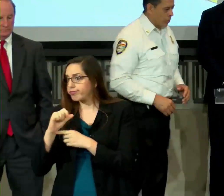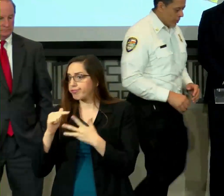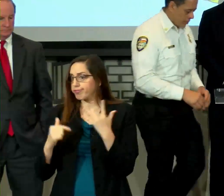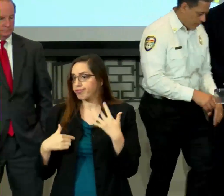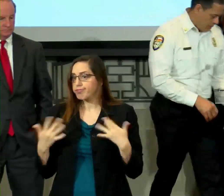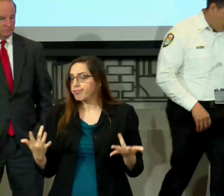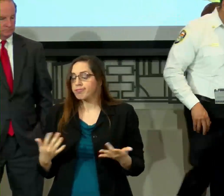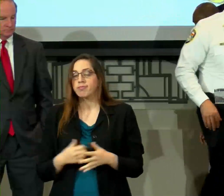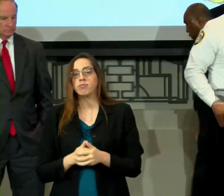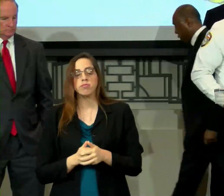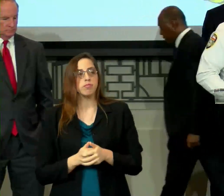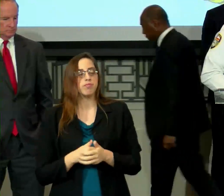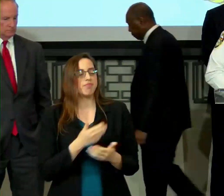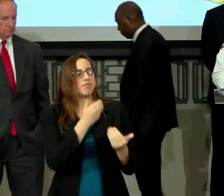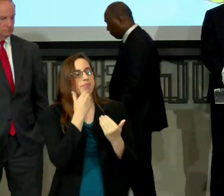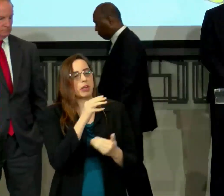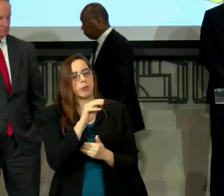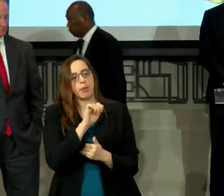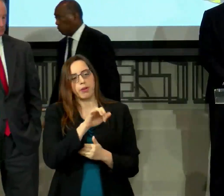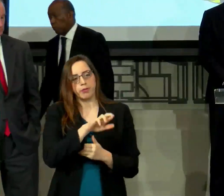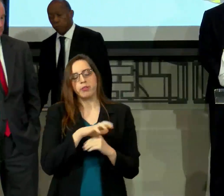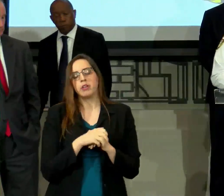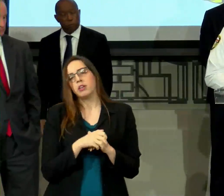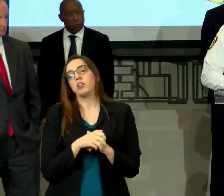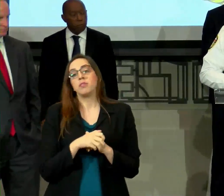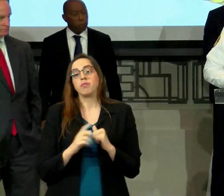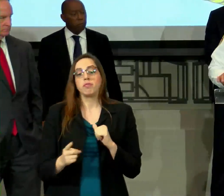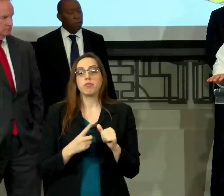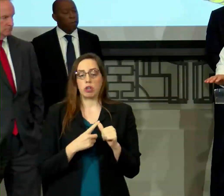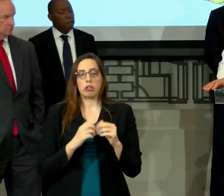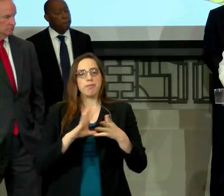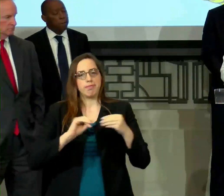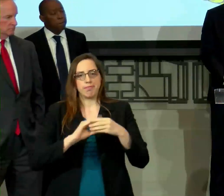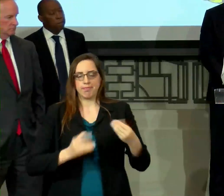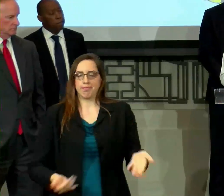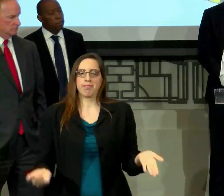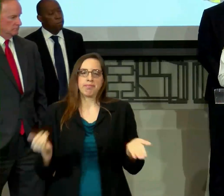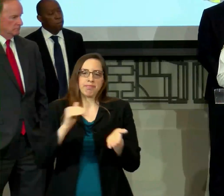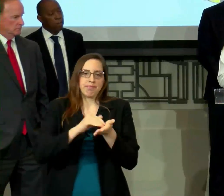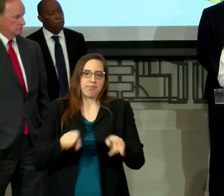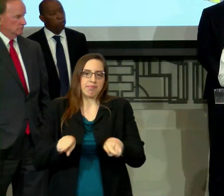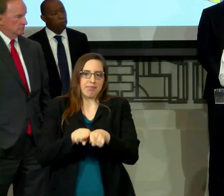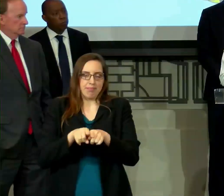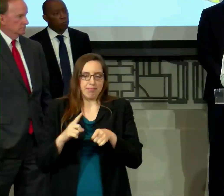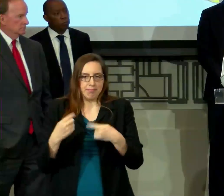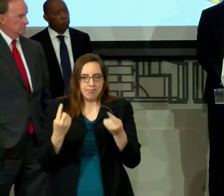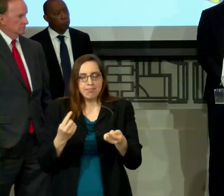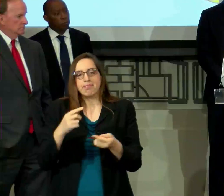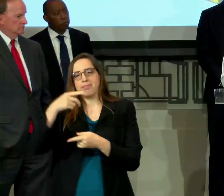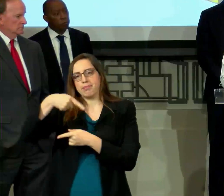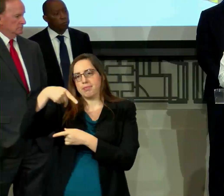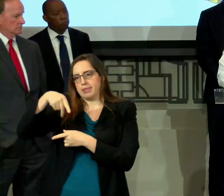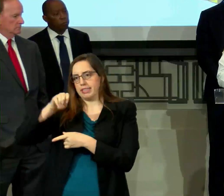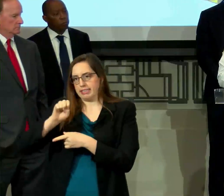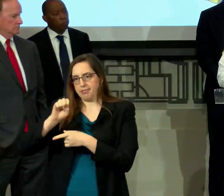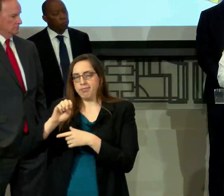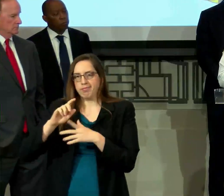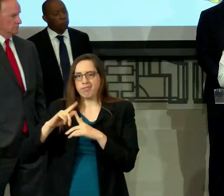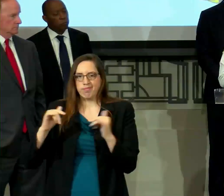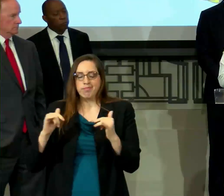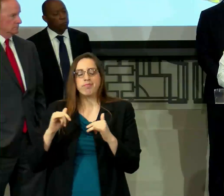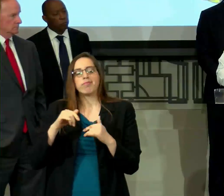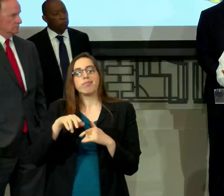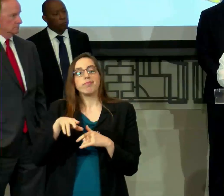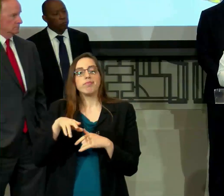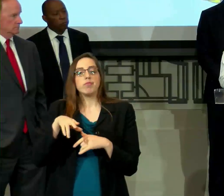yesterday? Sure. Thank you, Mayor. So first of all, I want to echo what's been said up here as far as personal protective equipment. The Houston